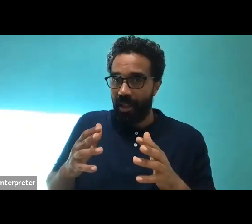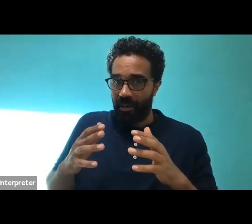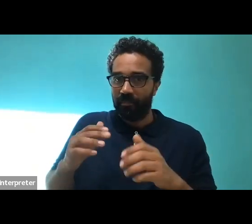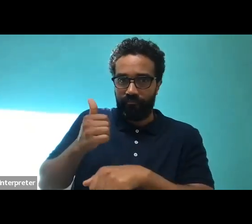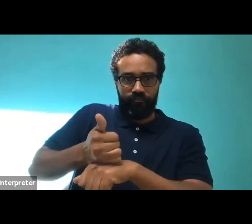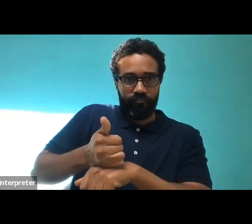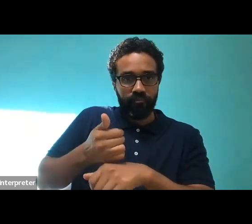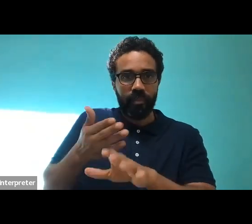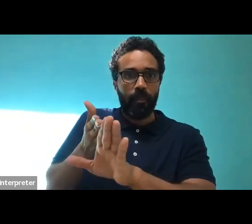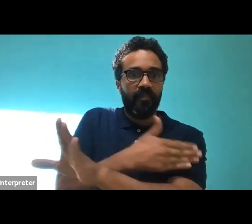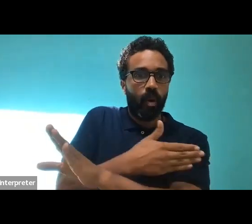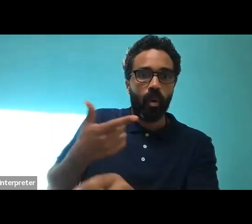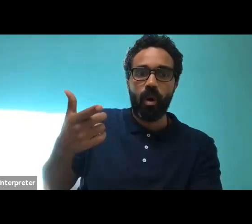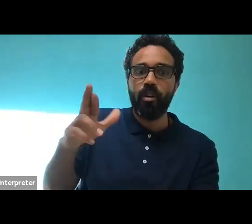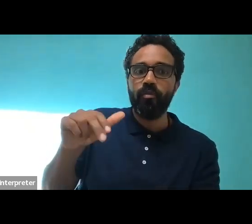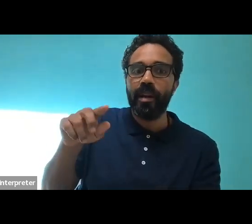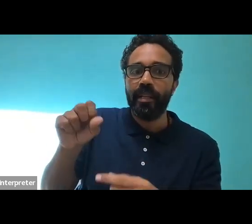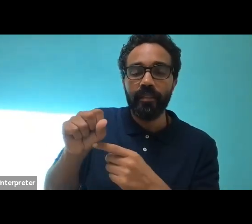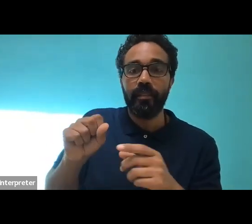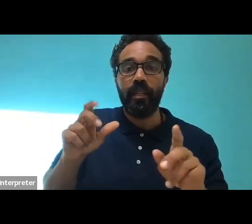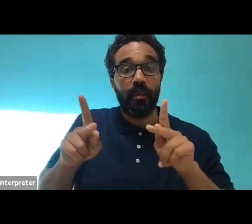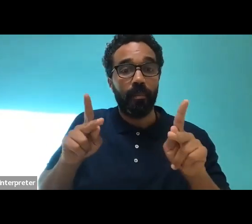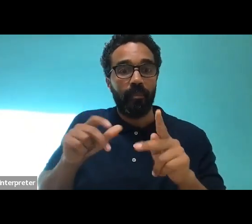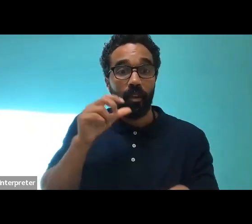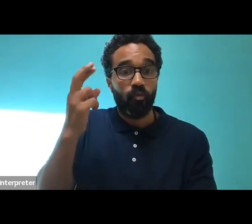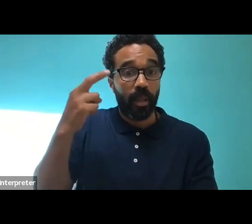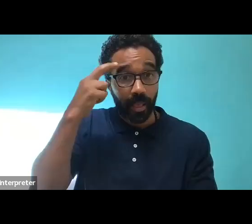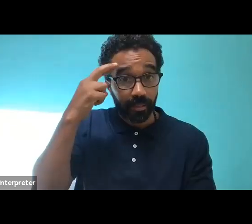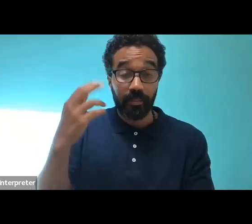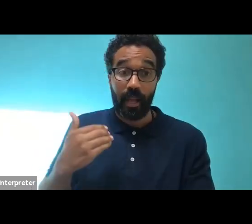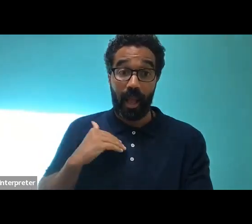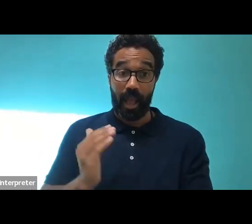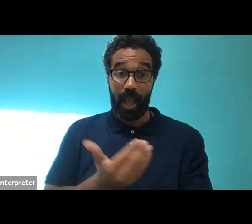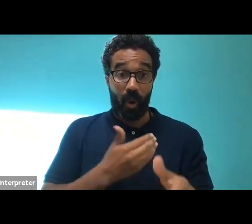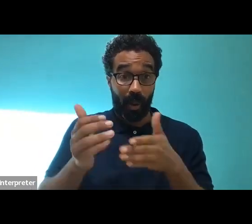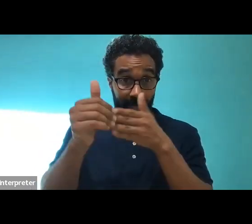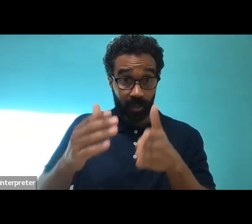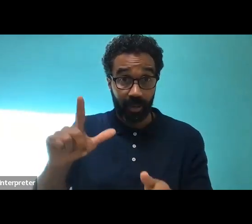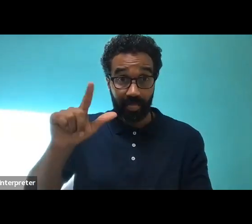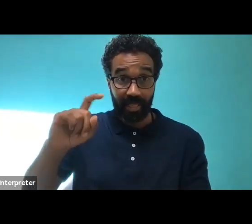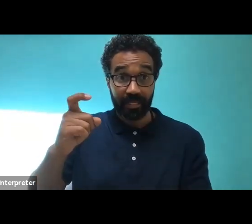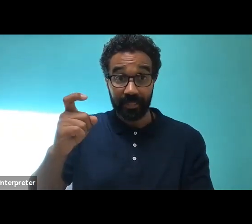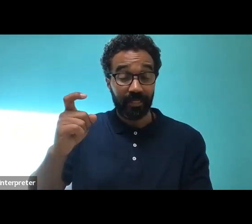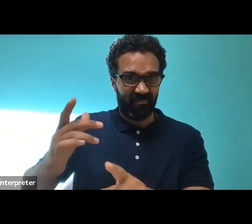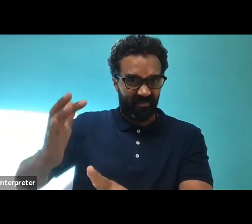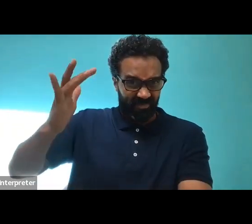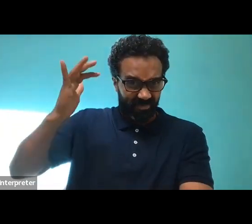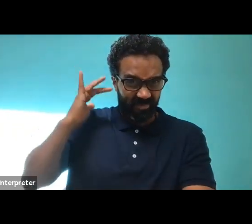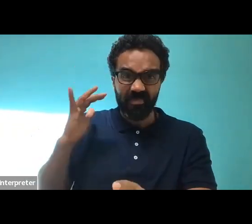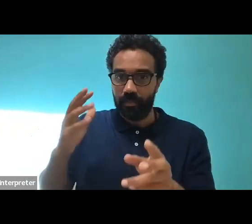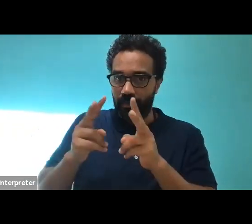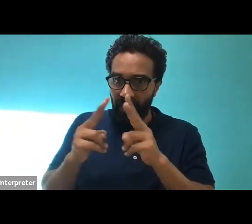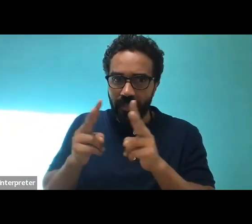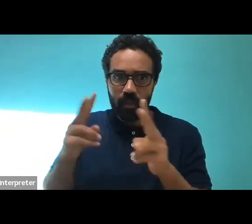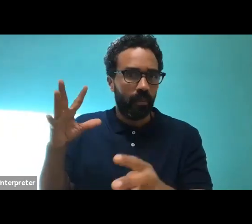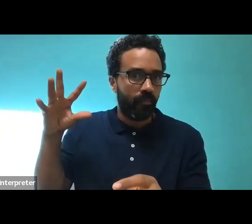always realize that, but Lex Frieden, who is our leader still, was very involved with the